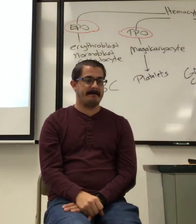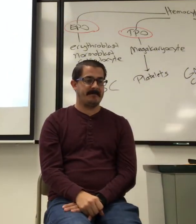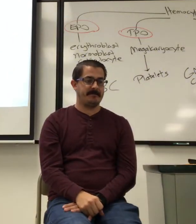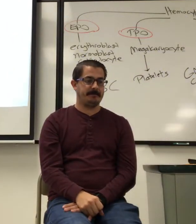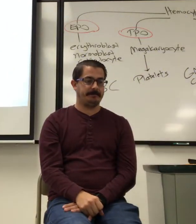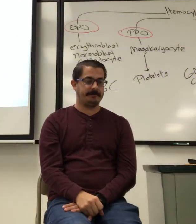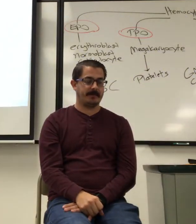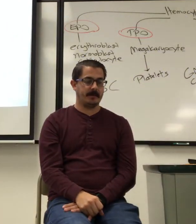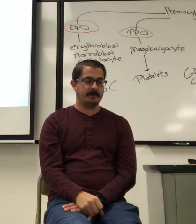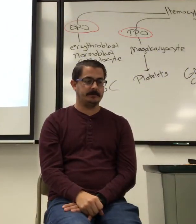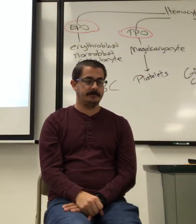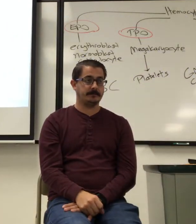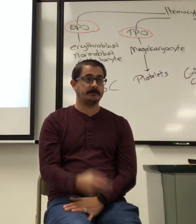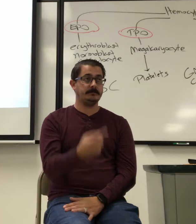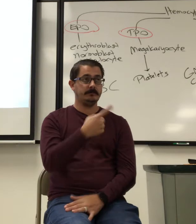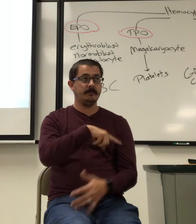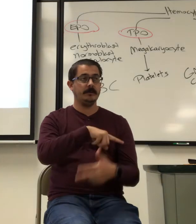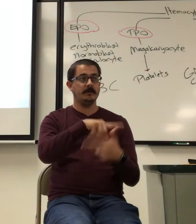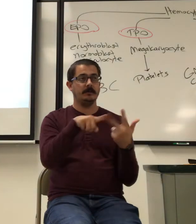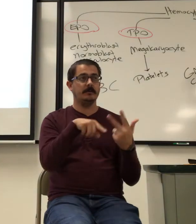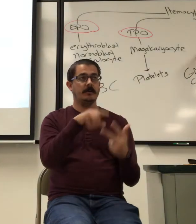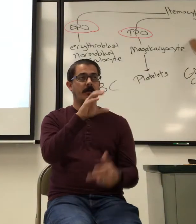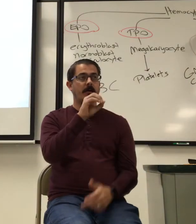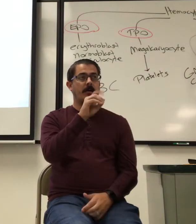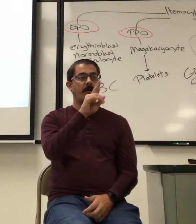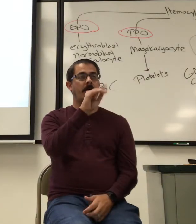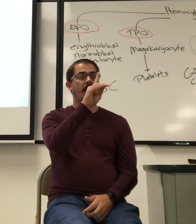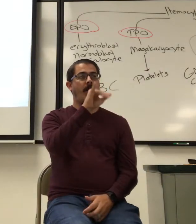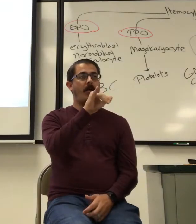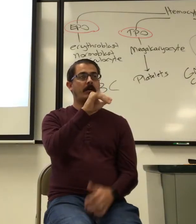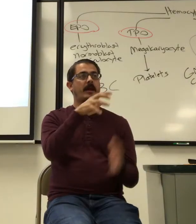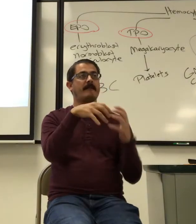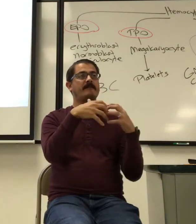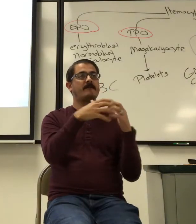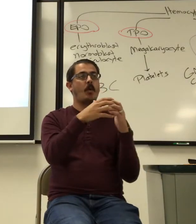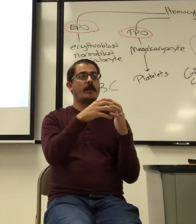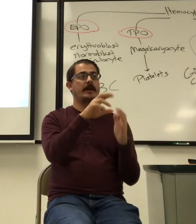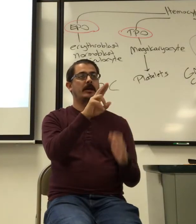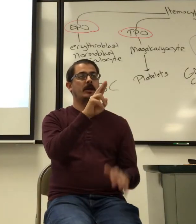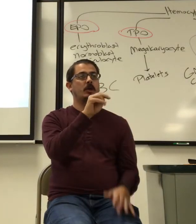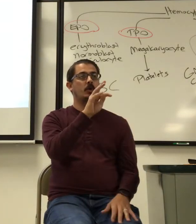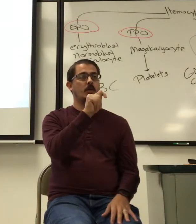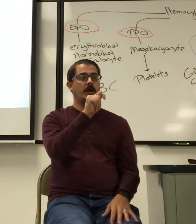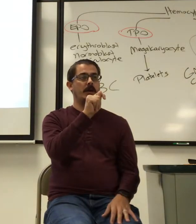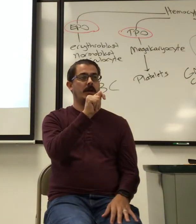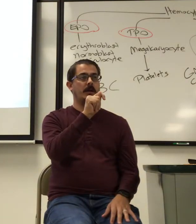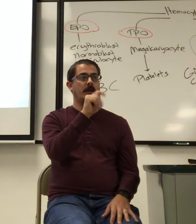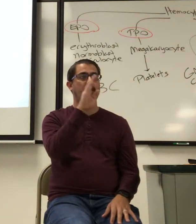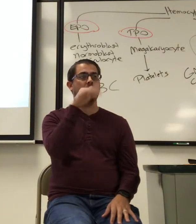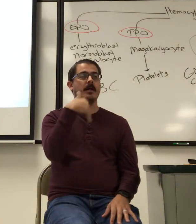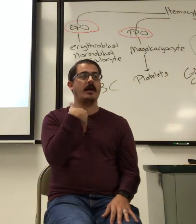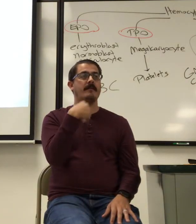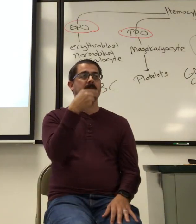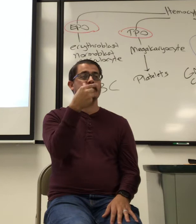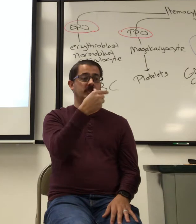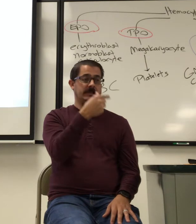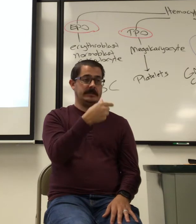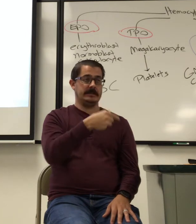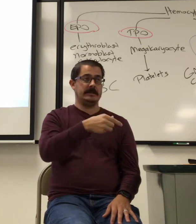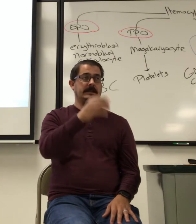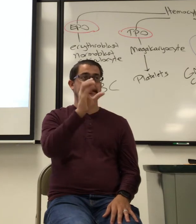So out of these colony-forming units, on the one hand, you're going to get